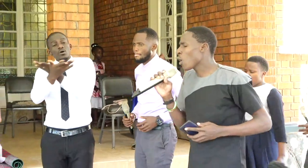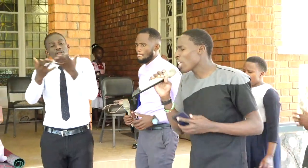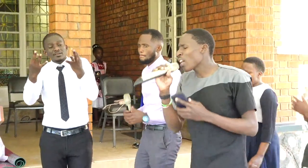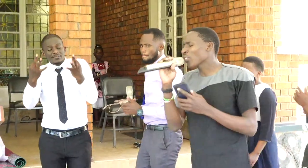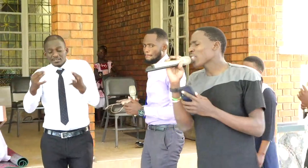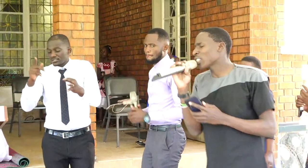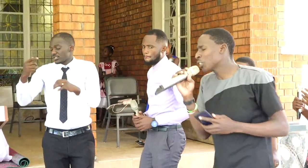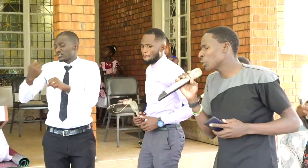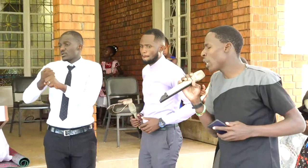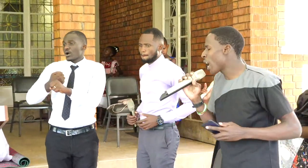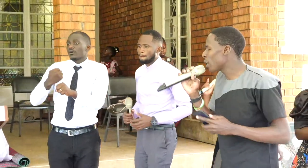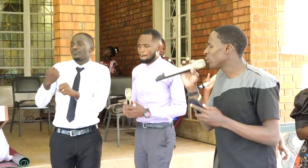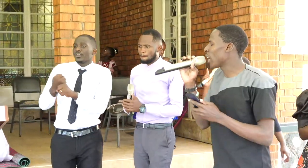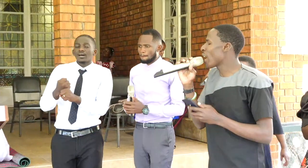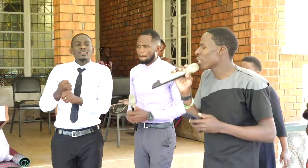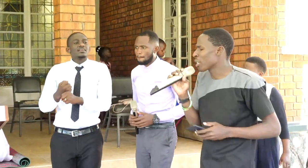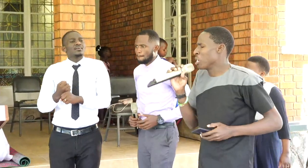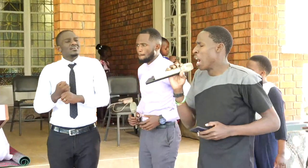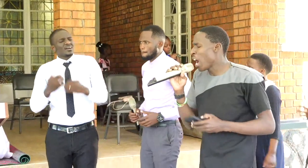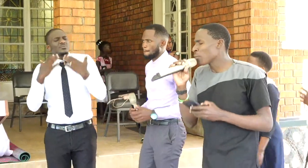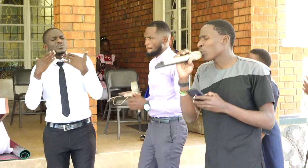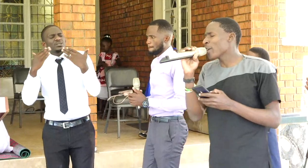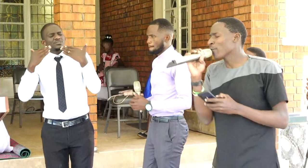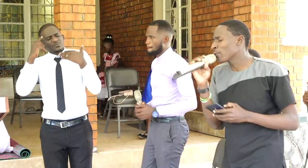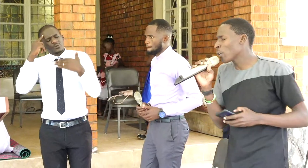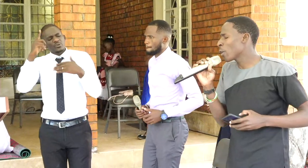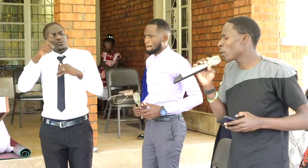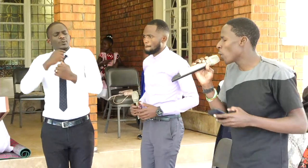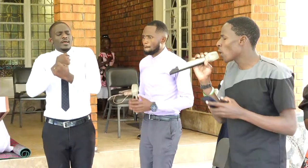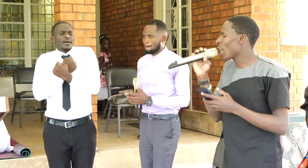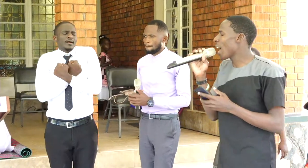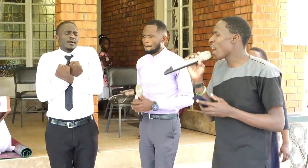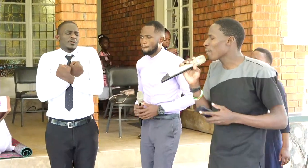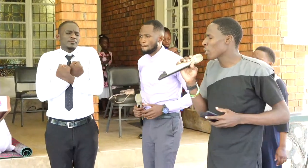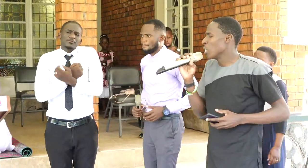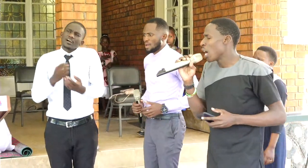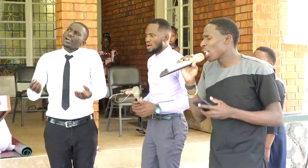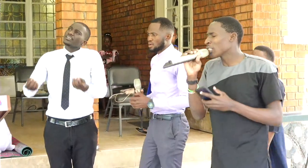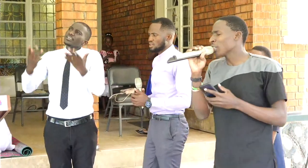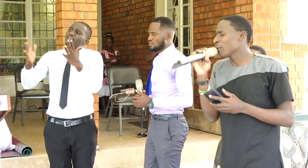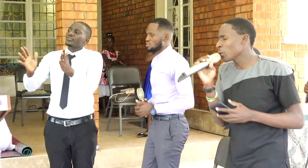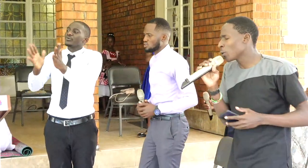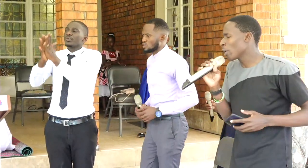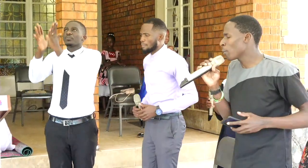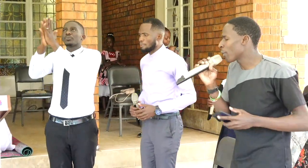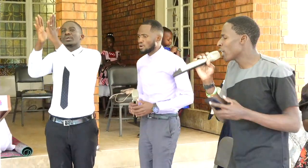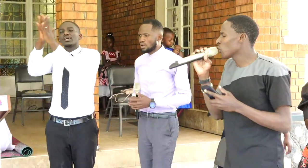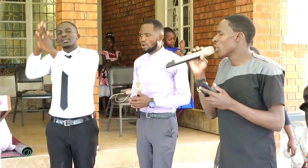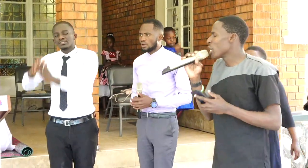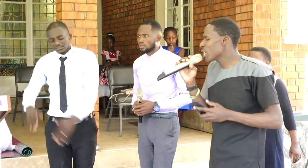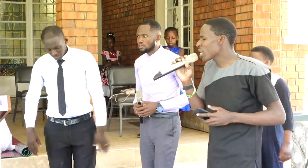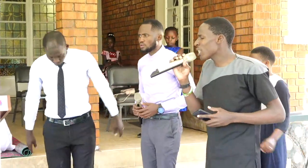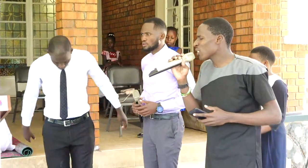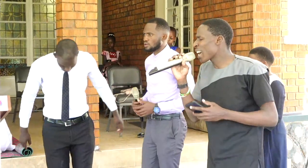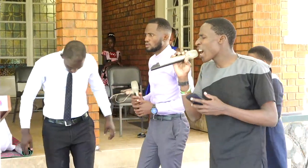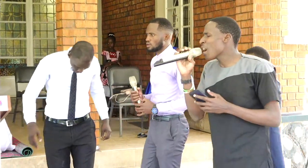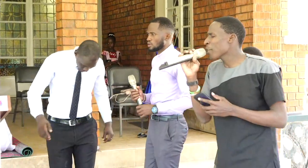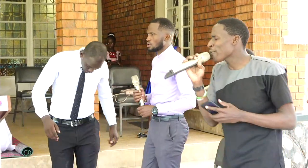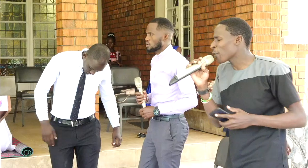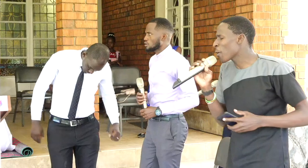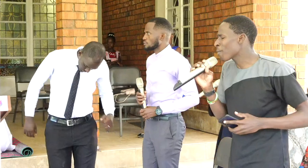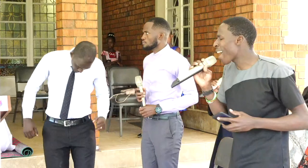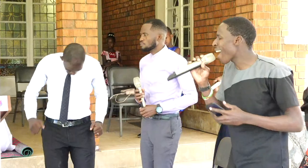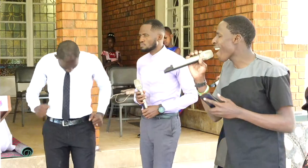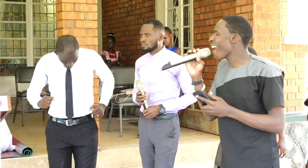Lord. All the things that you have done. I'm grateful for your love. I'll give you the praise. It is